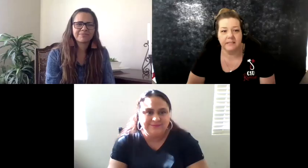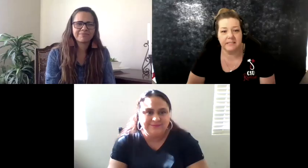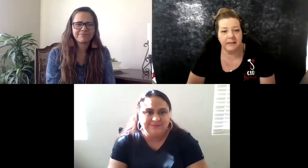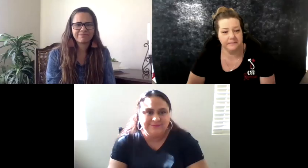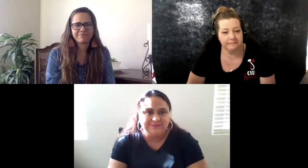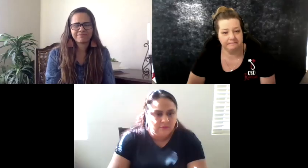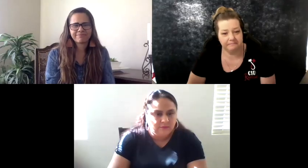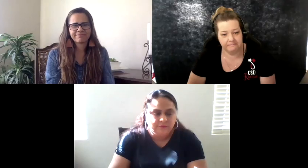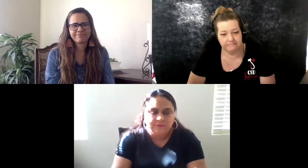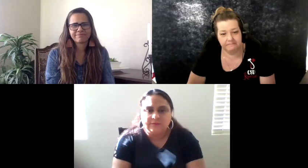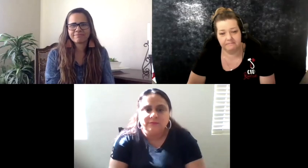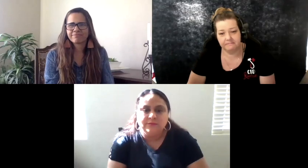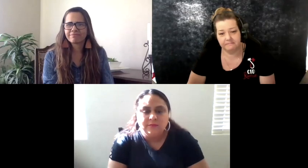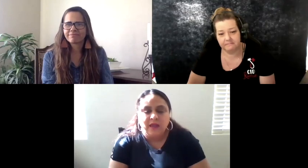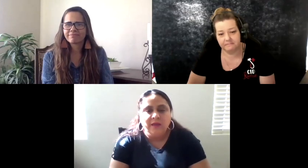Yiesell?